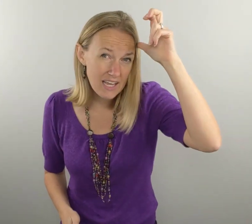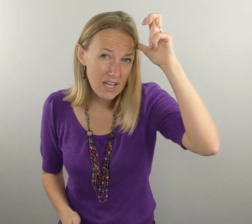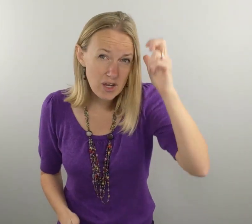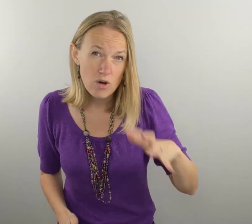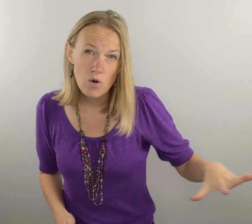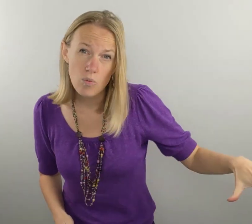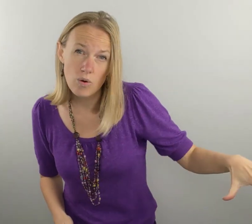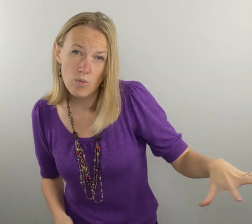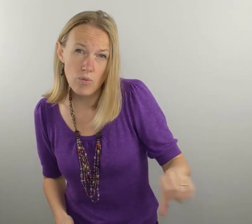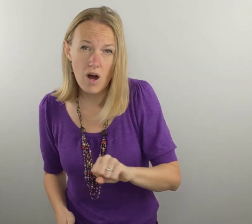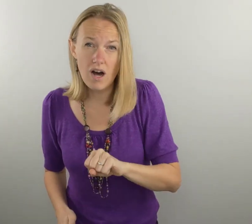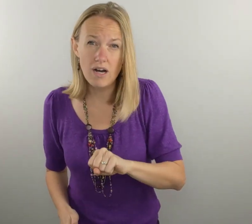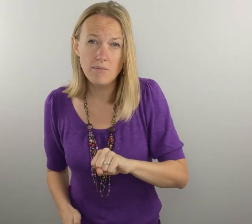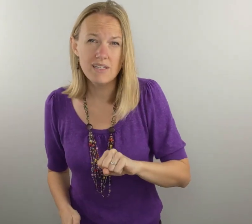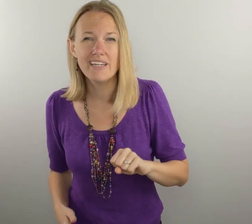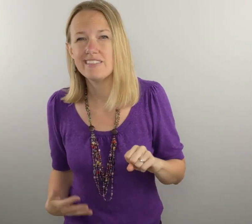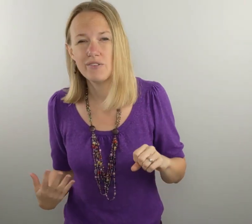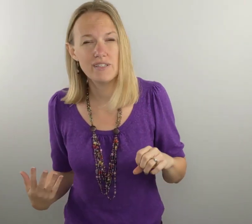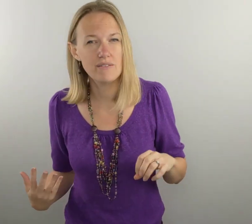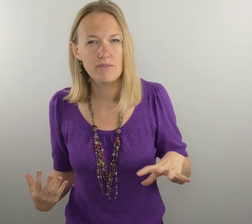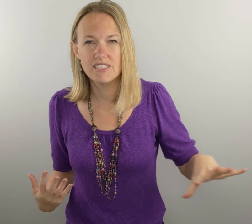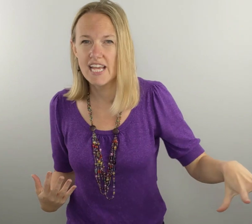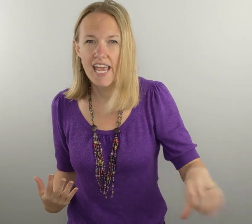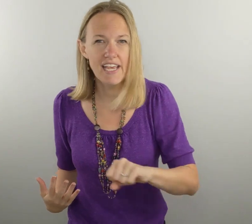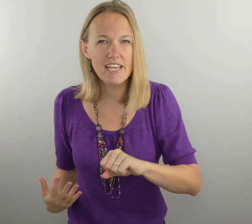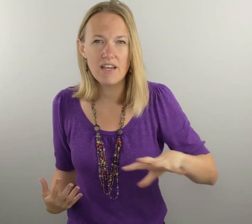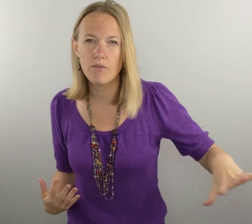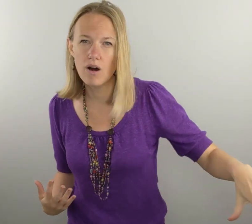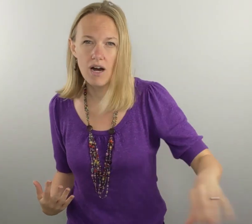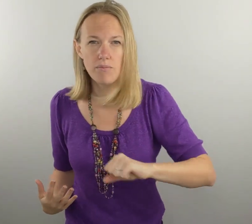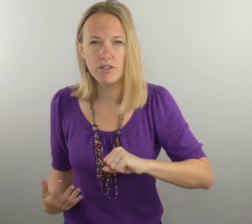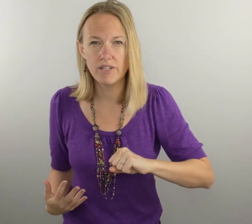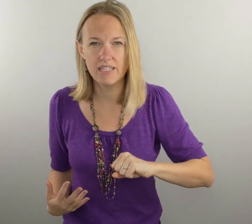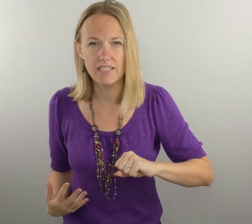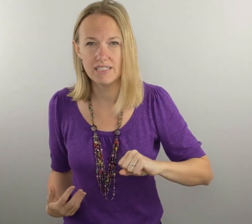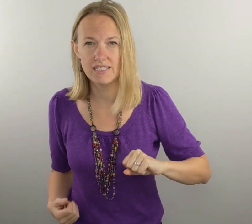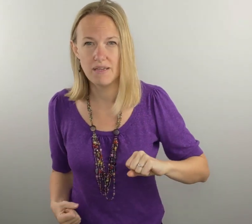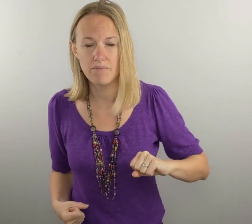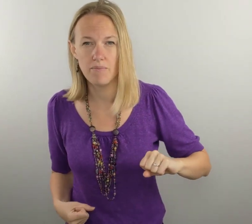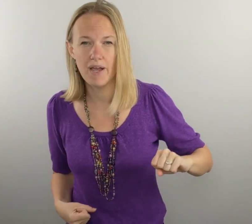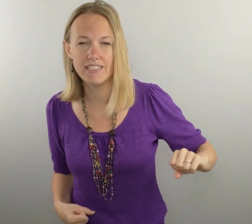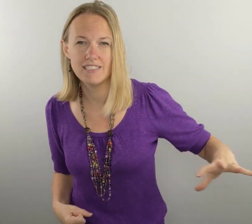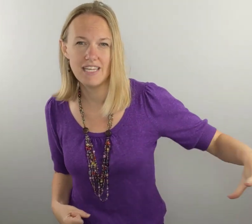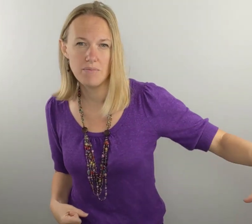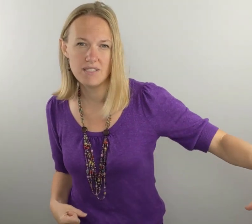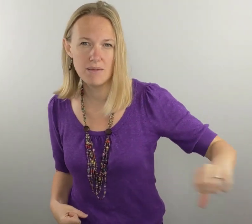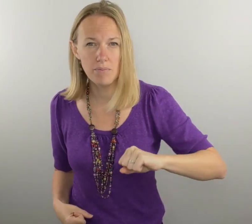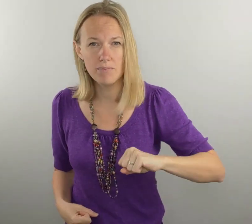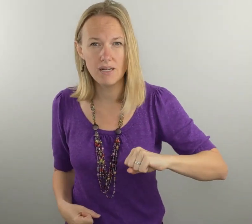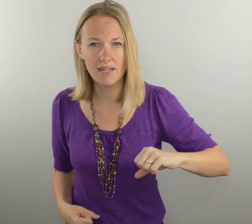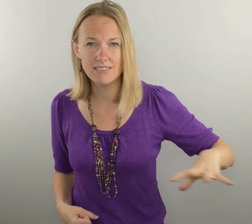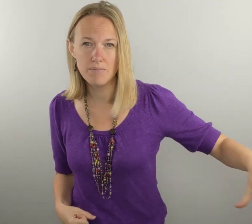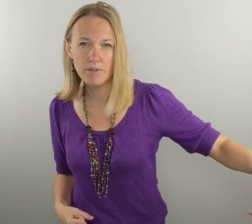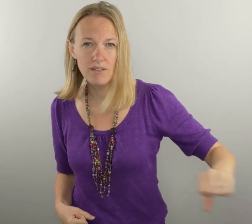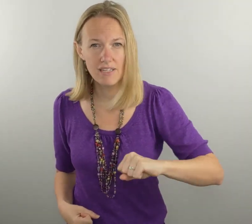He will rob. Okay, so take and rob, we're doing it in the same way just to keep it simple.